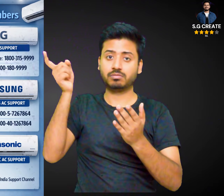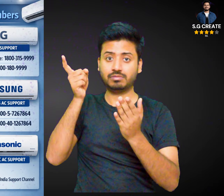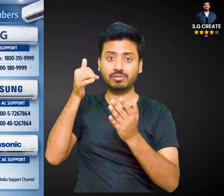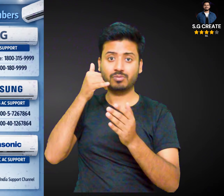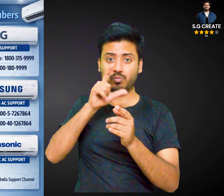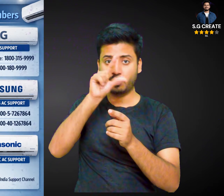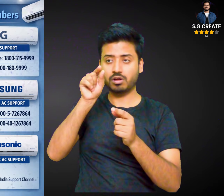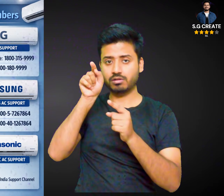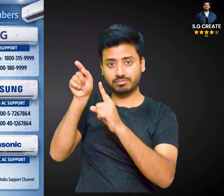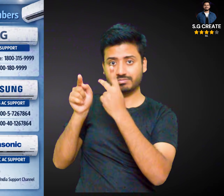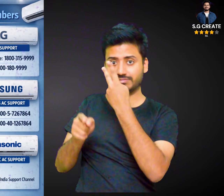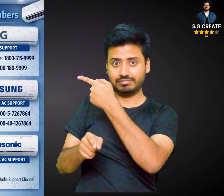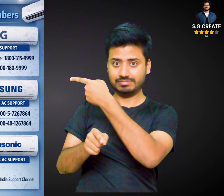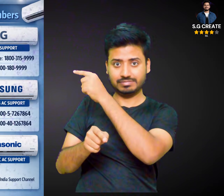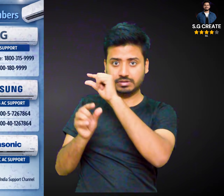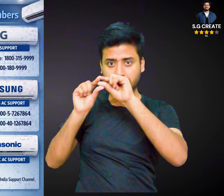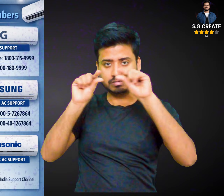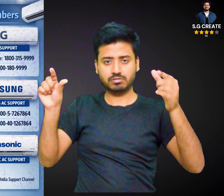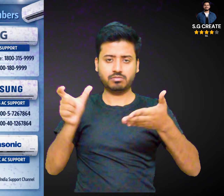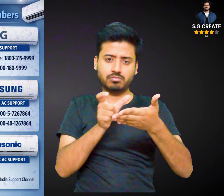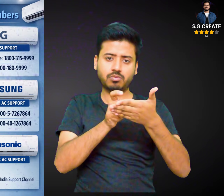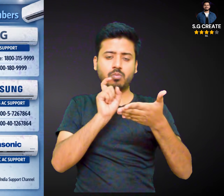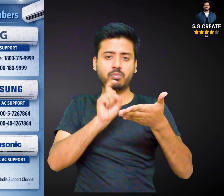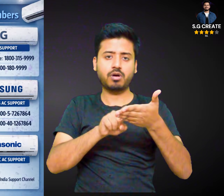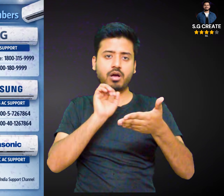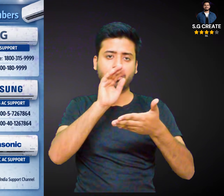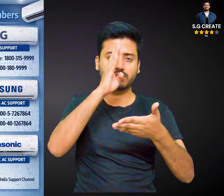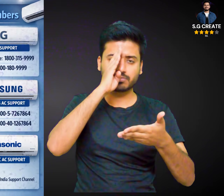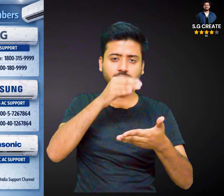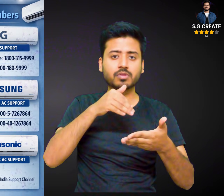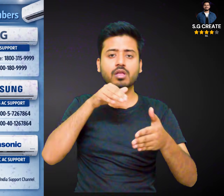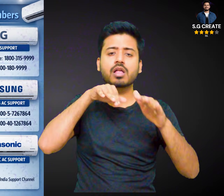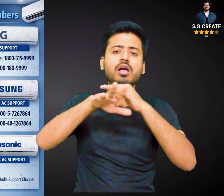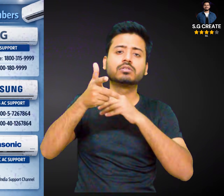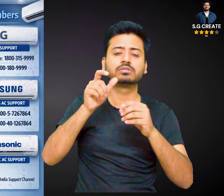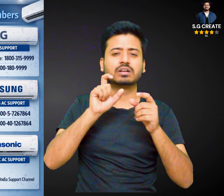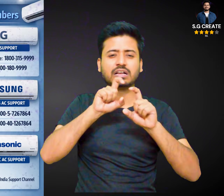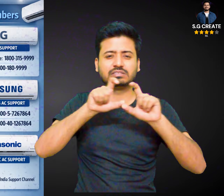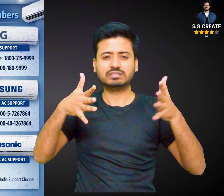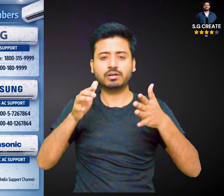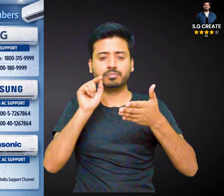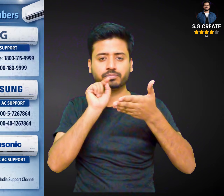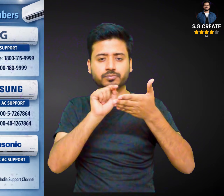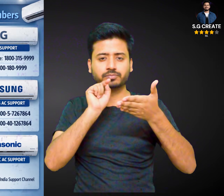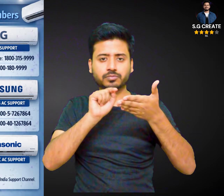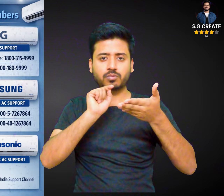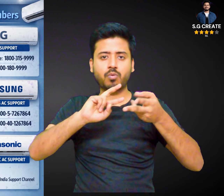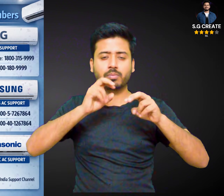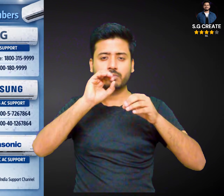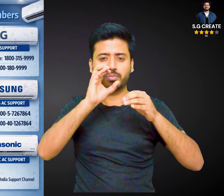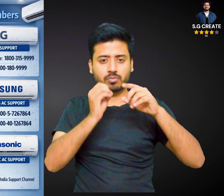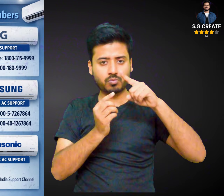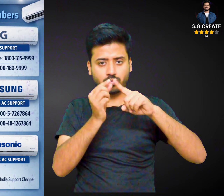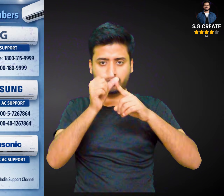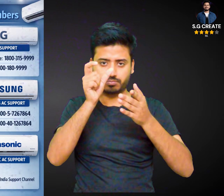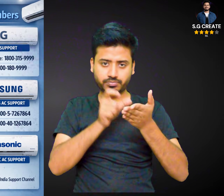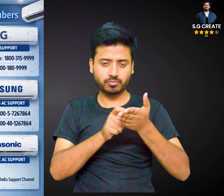buzzing points to motor failure. Visible sparks. Requires immediate power shutoff at the main breaker. Excessive